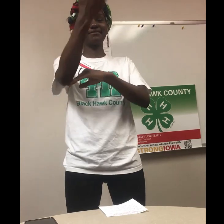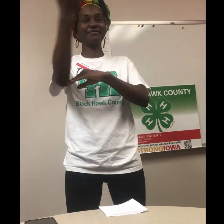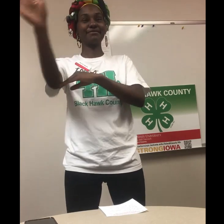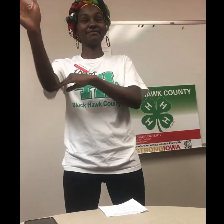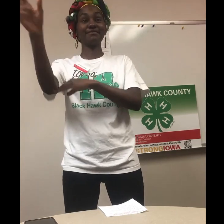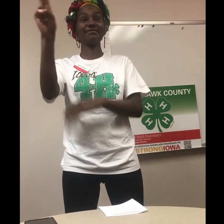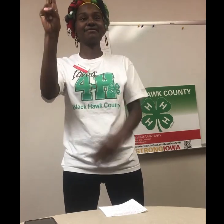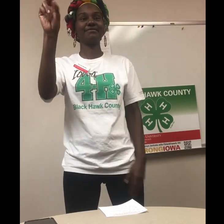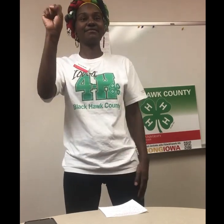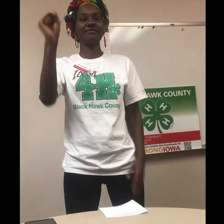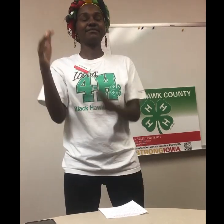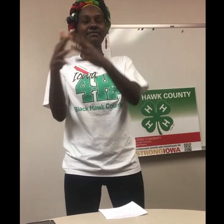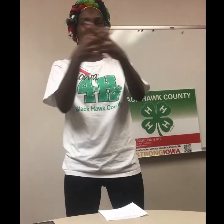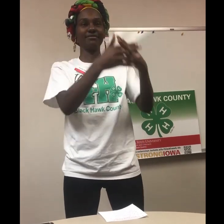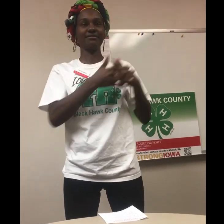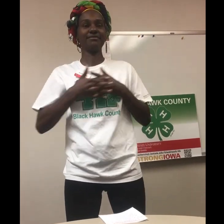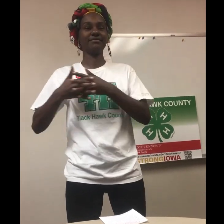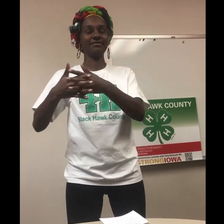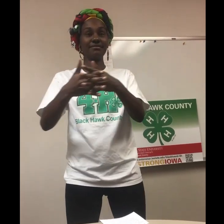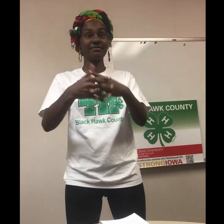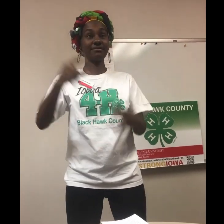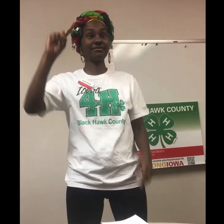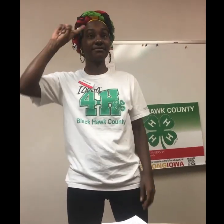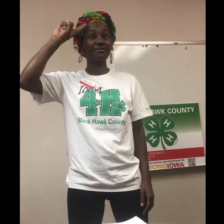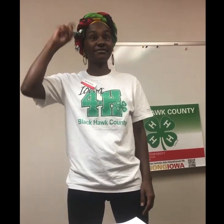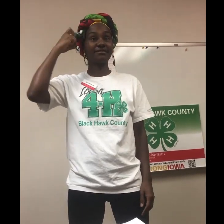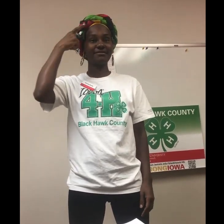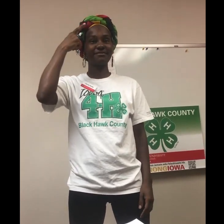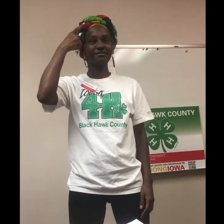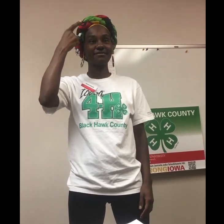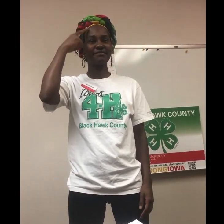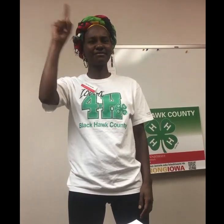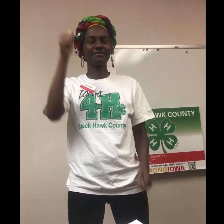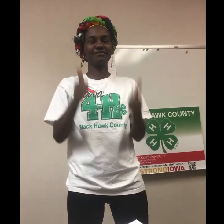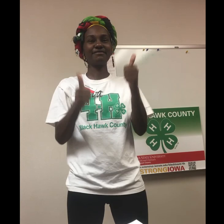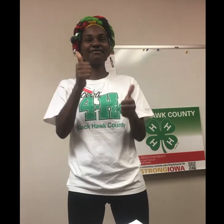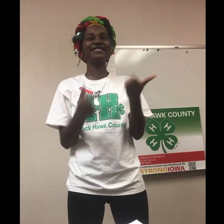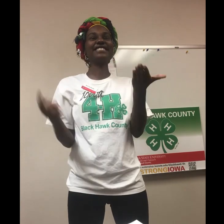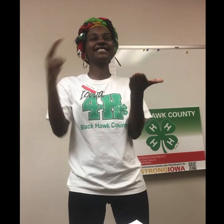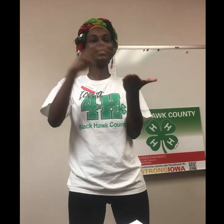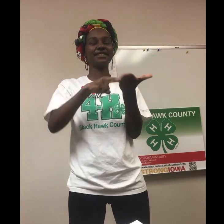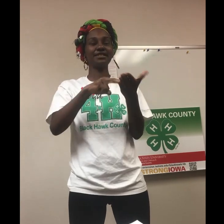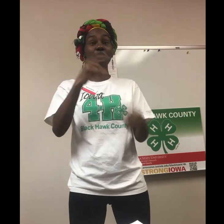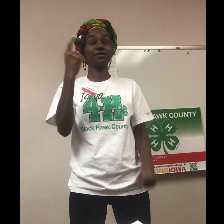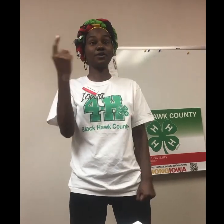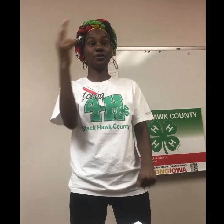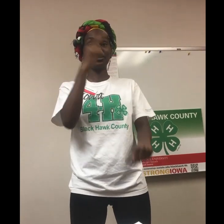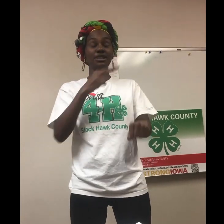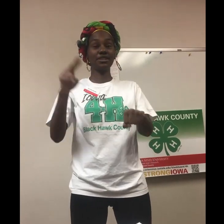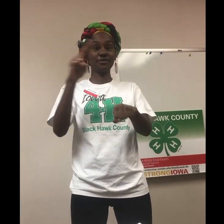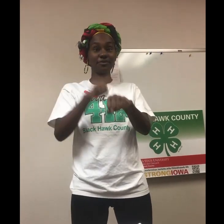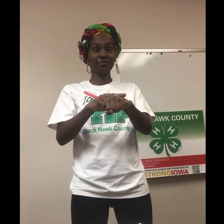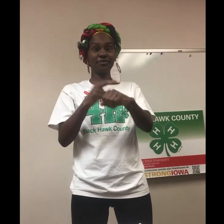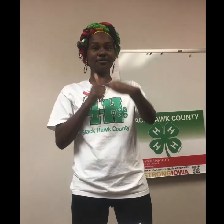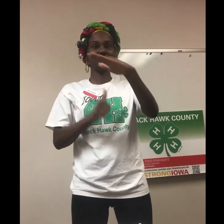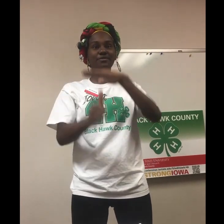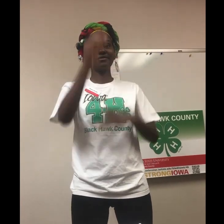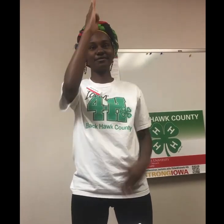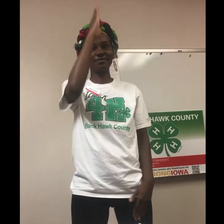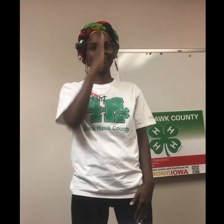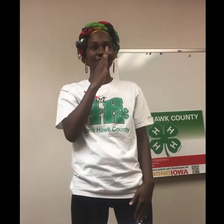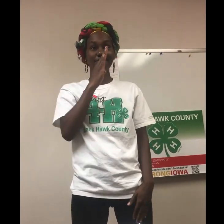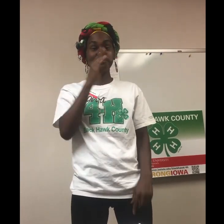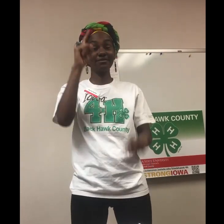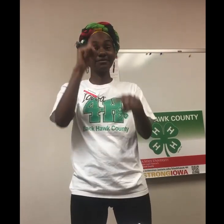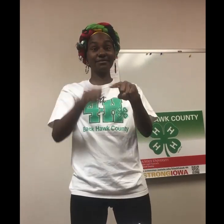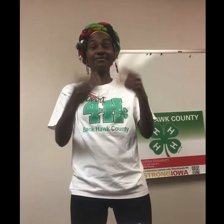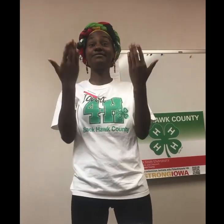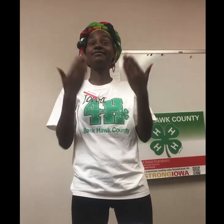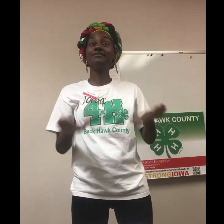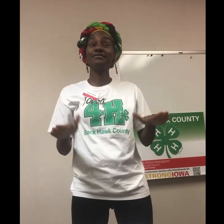to